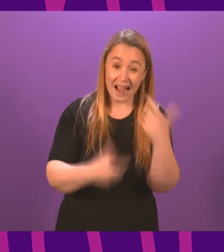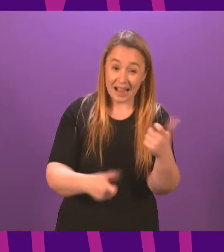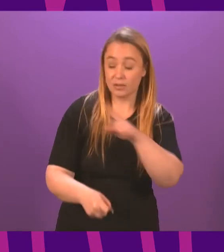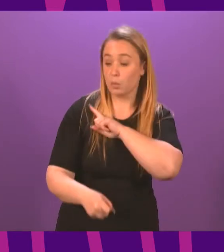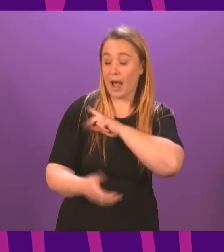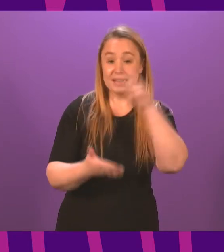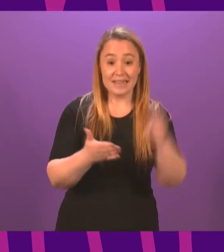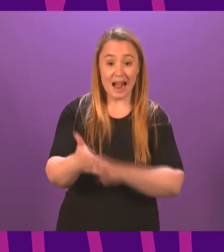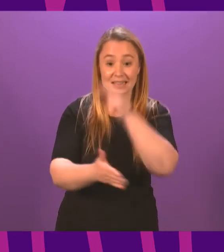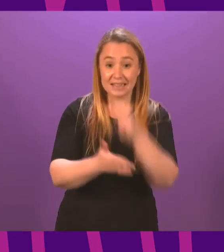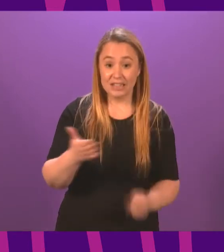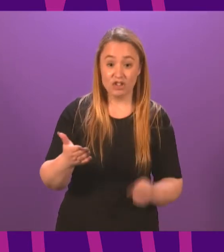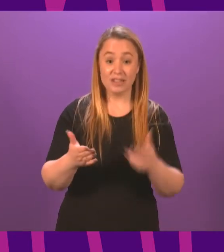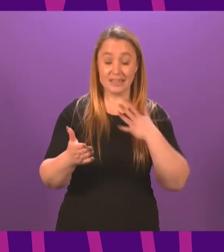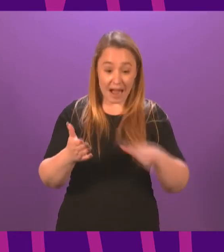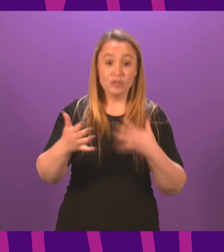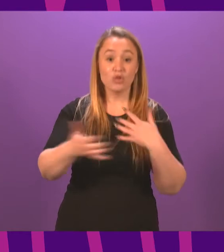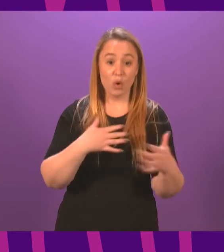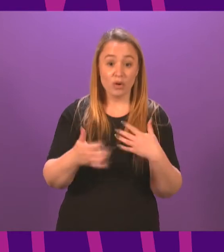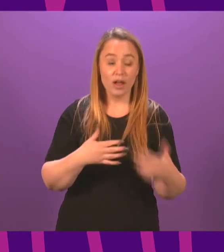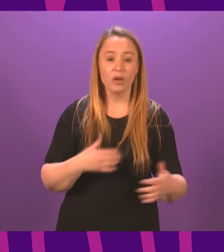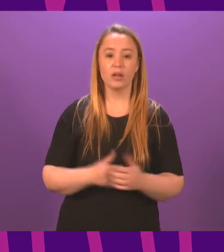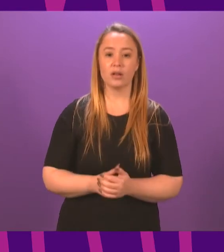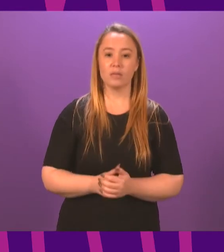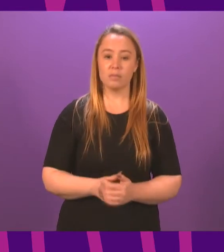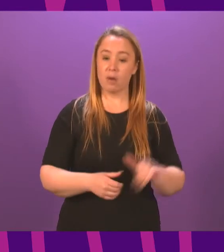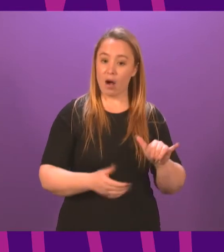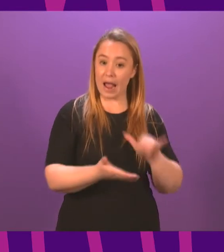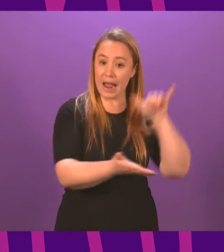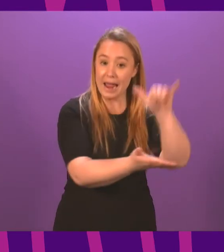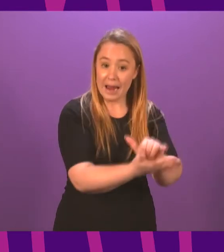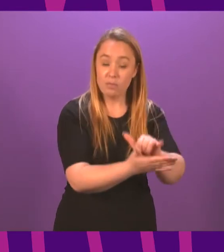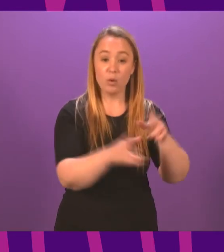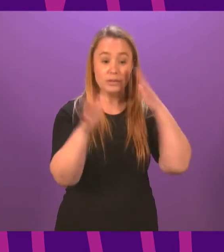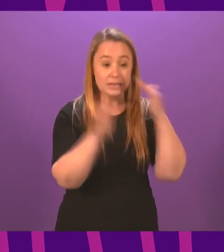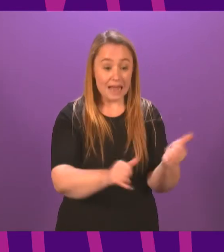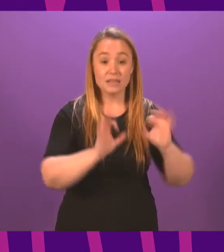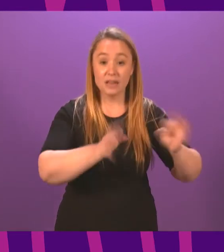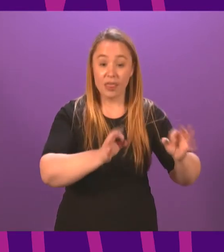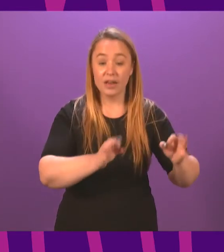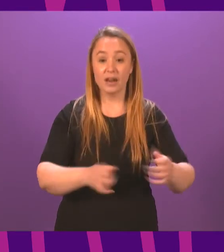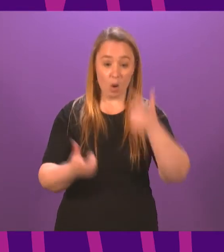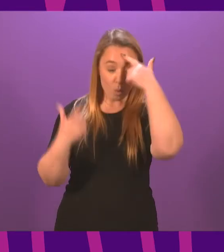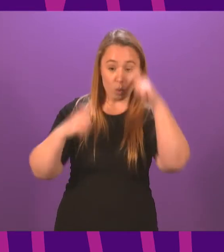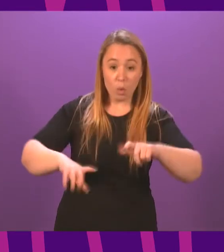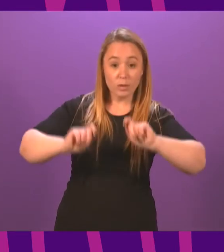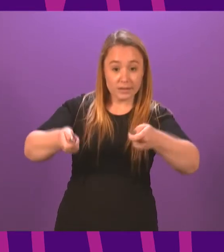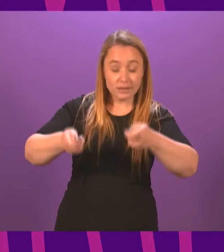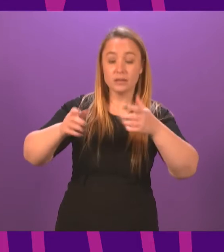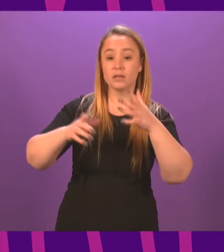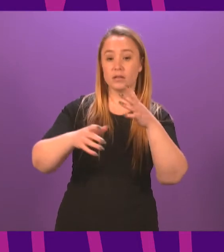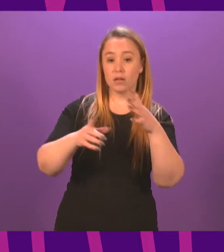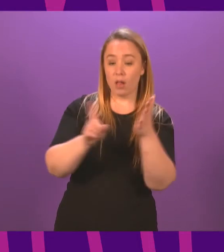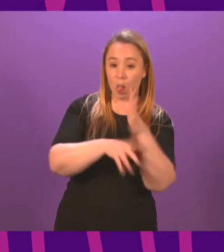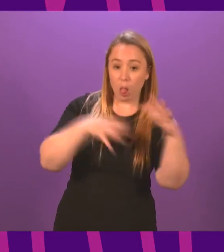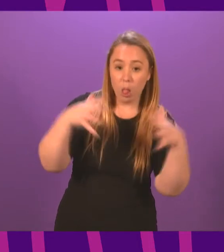changing information on travel, safe corridors, no airport testing, quarantine laws, effectively stopping all